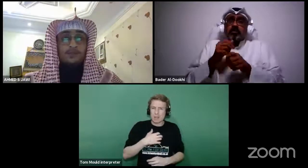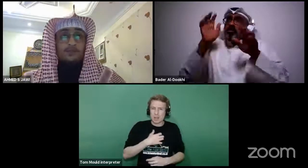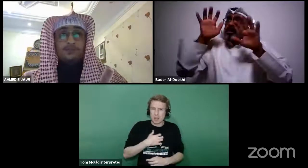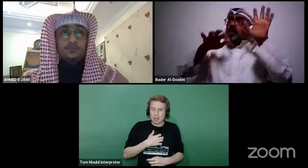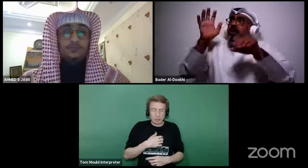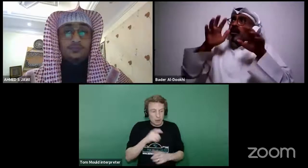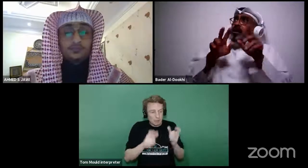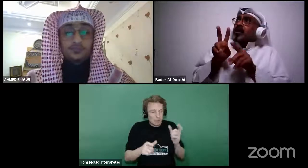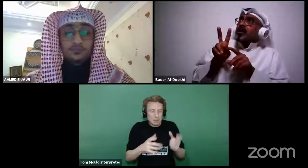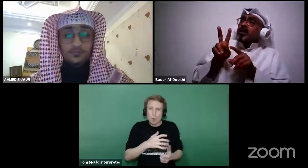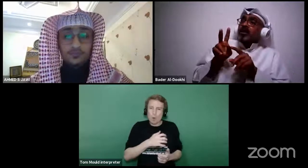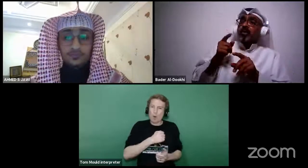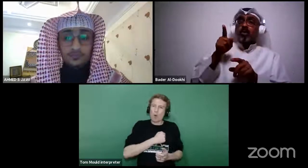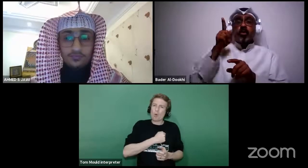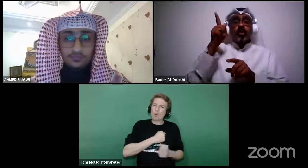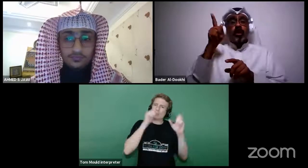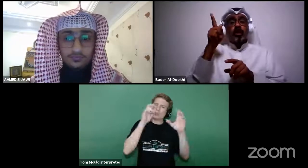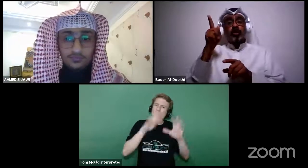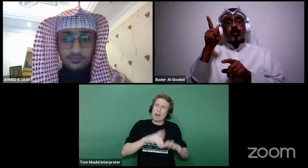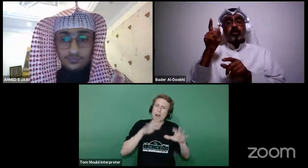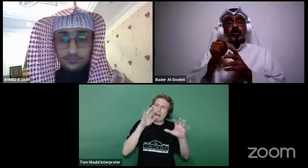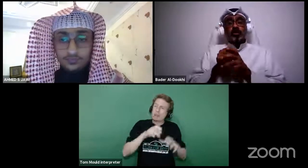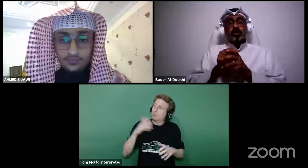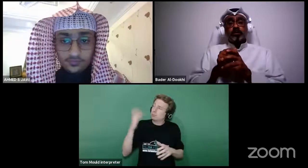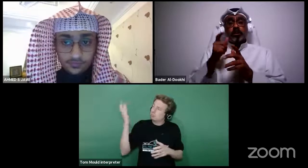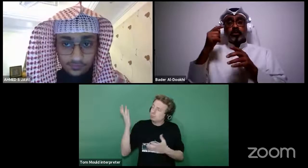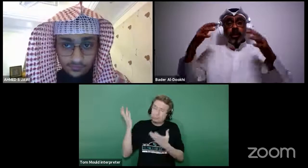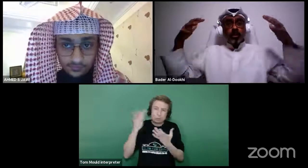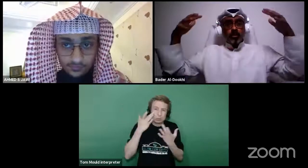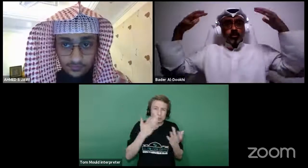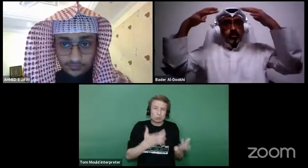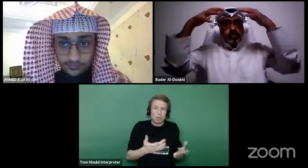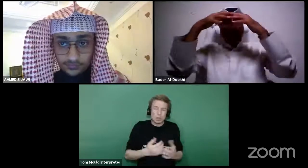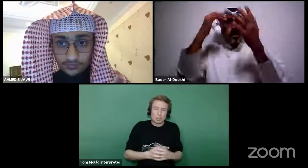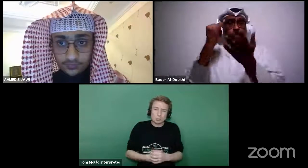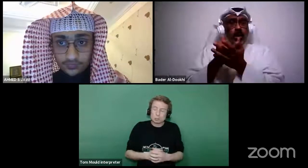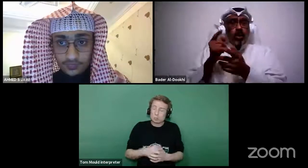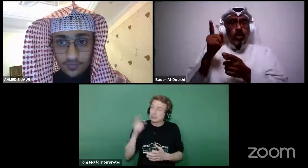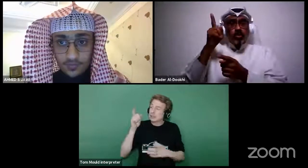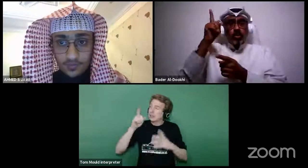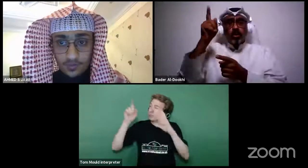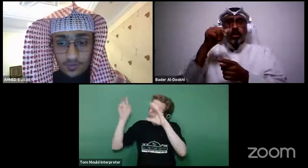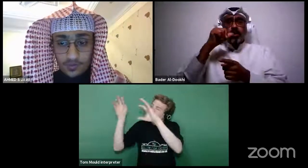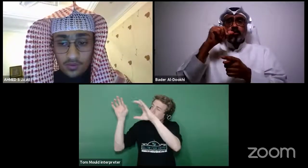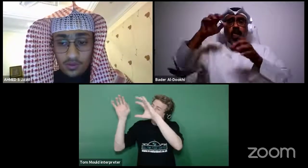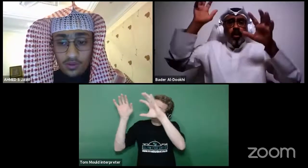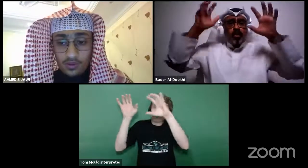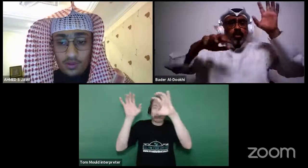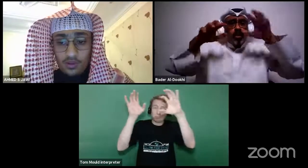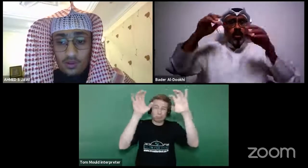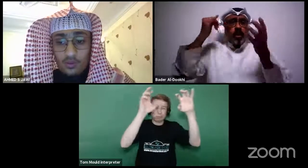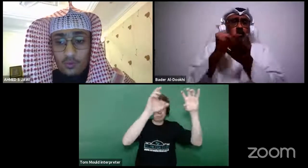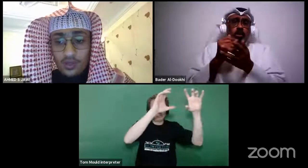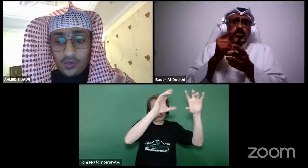it is he who brings up the clouds heavy with water.